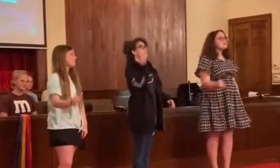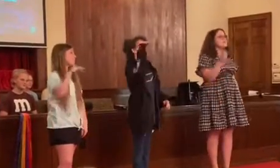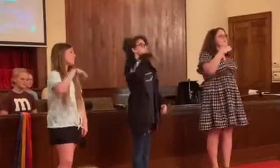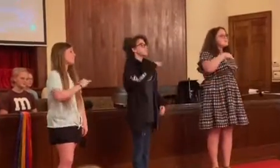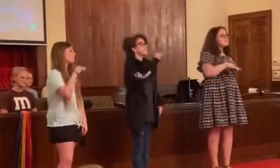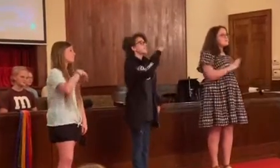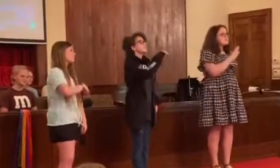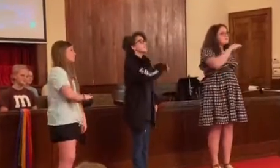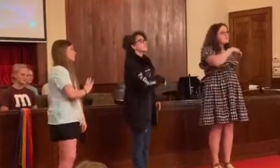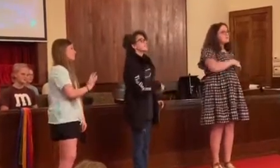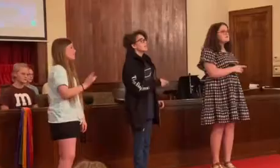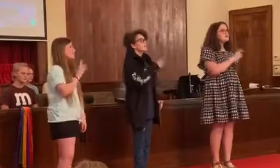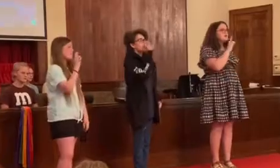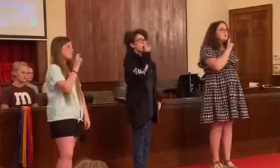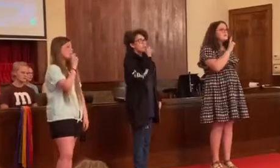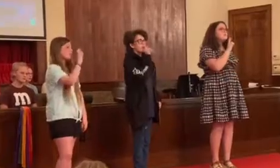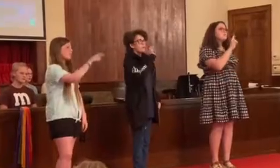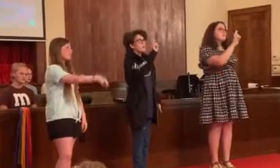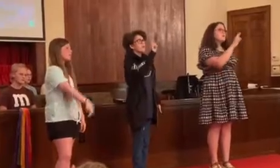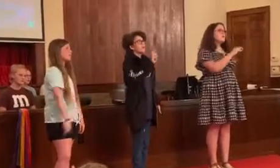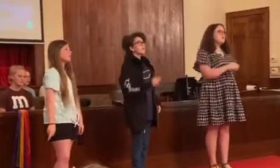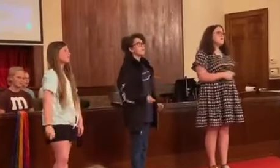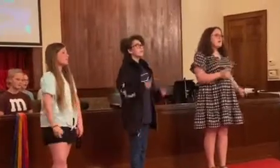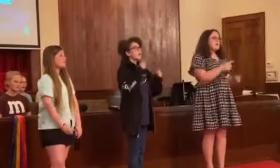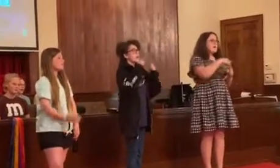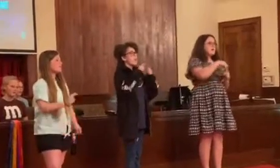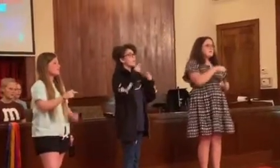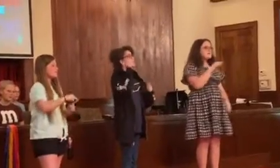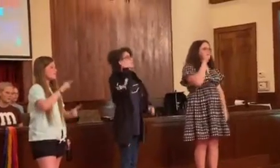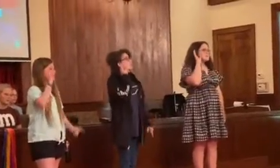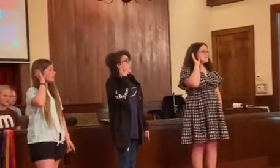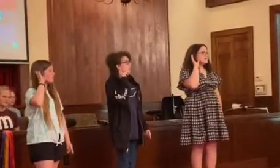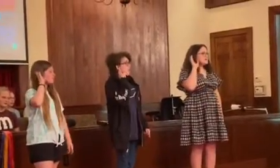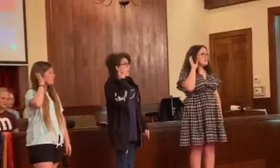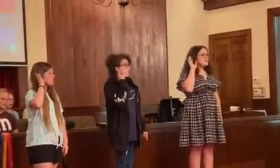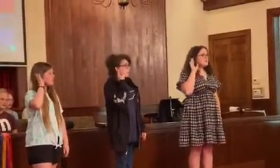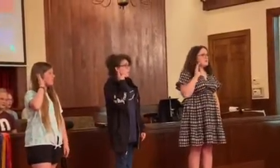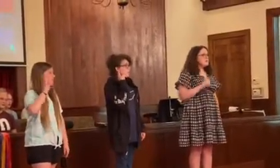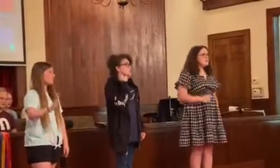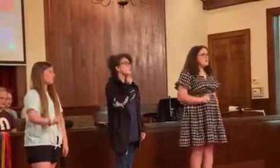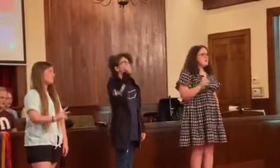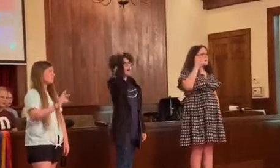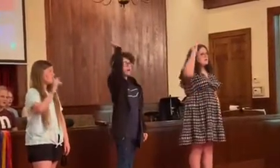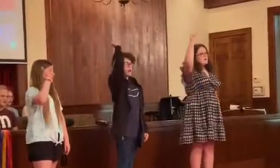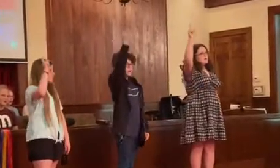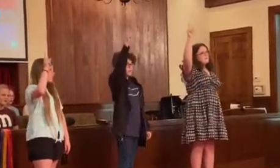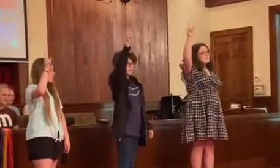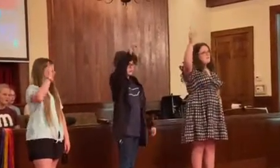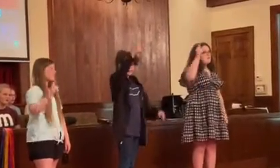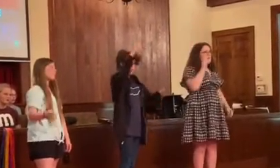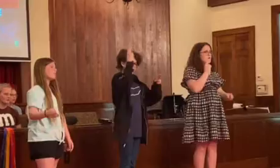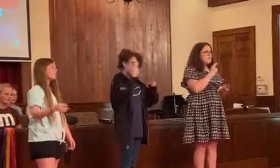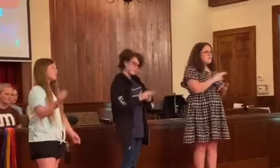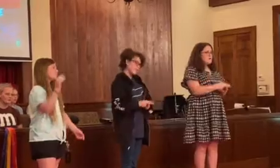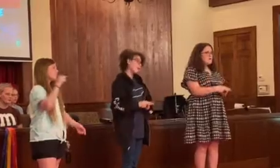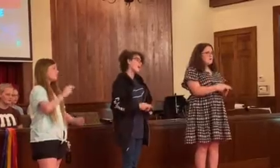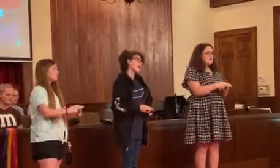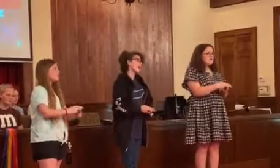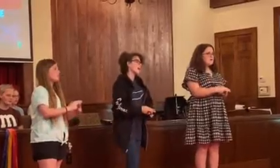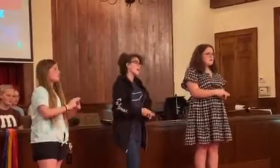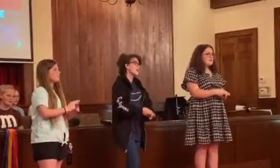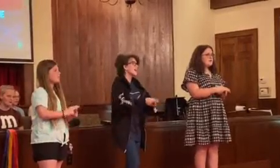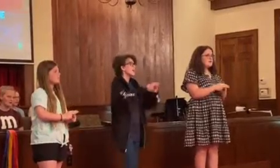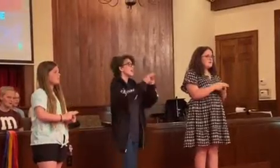at the seas and war at the sound of your